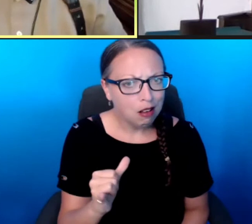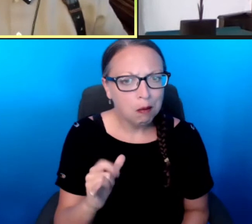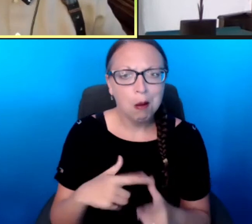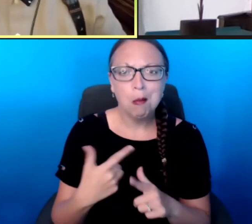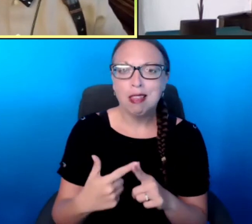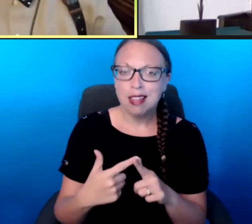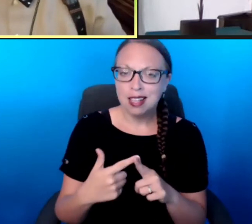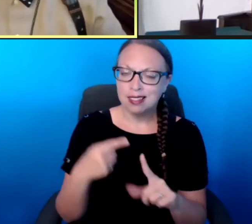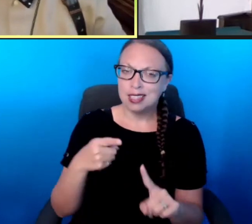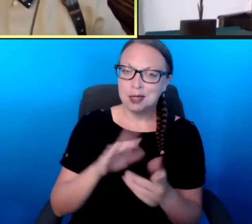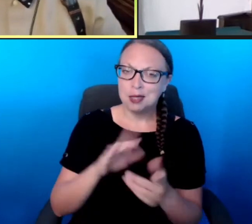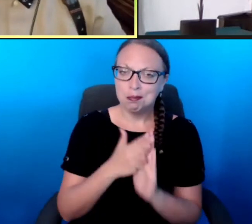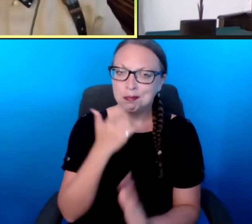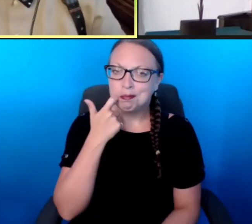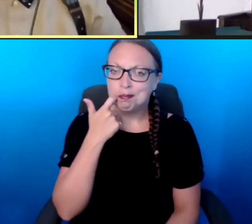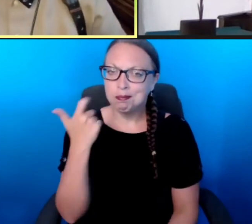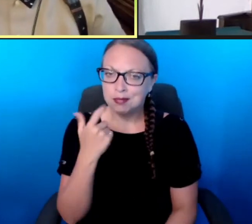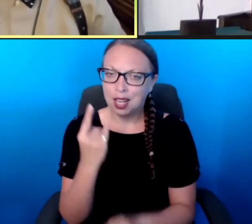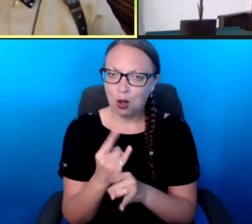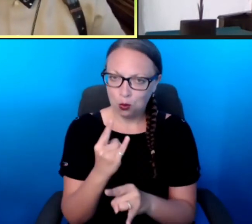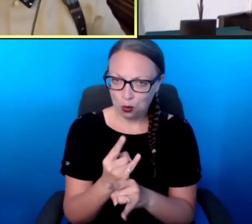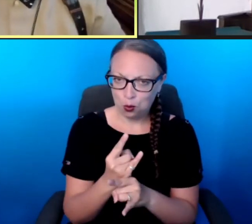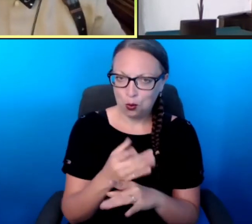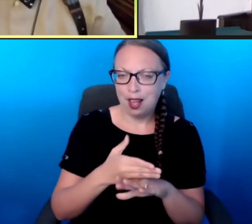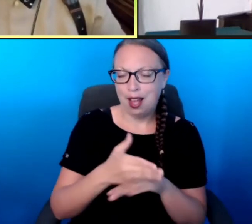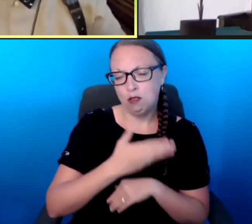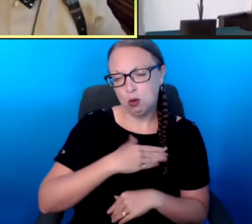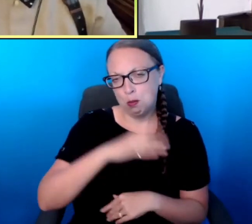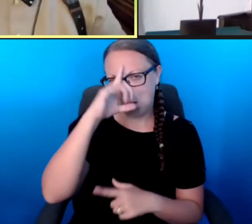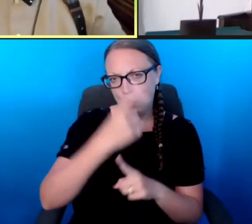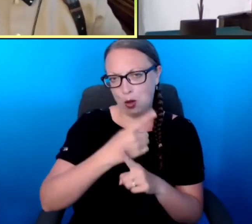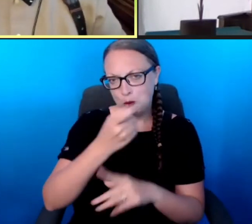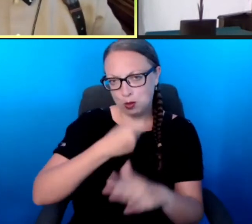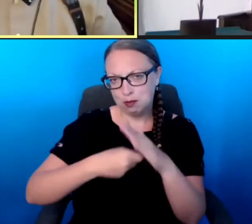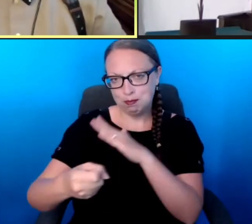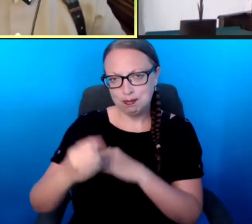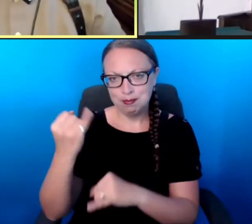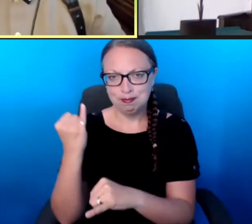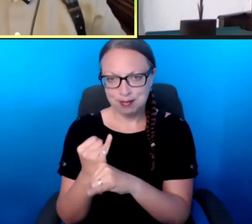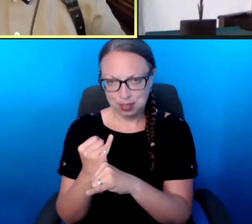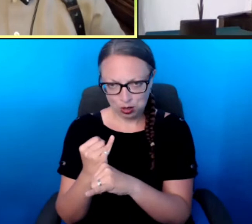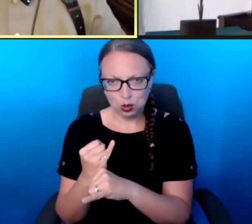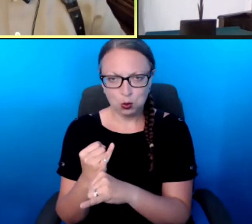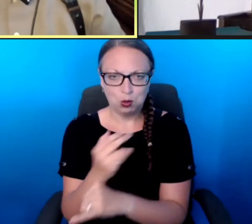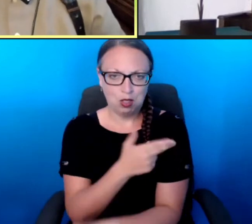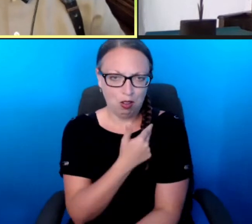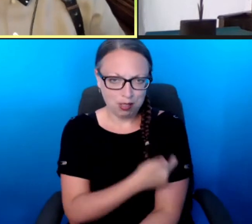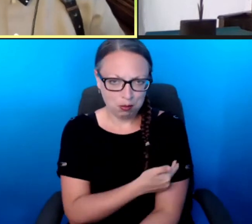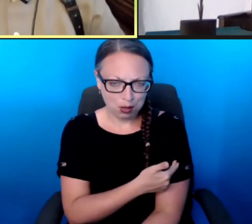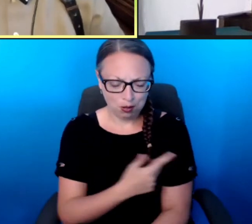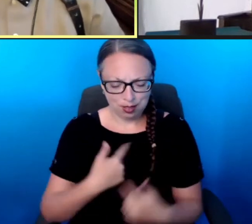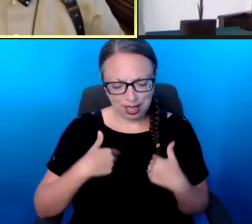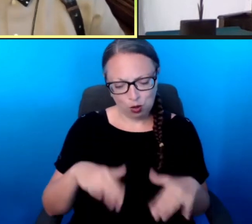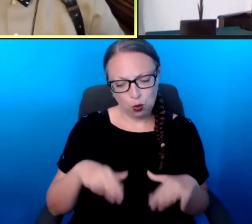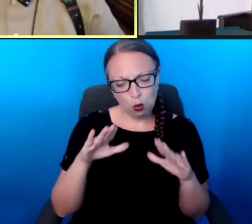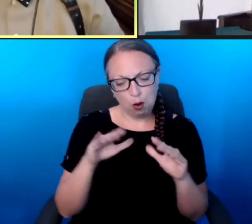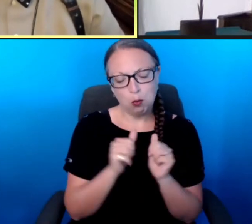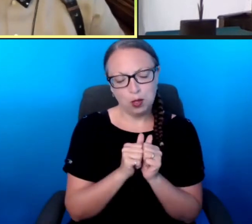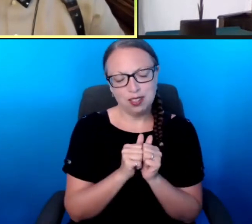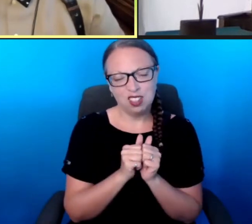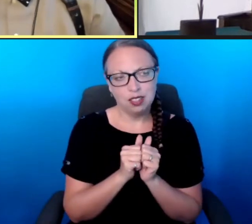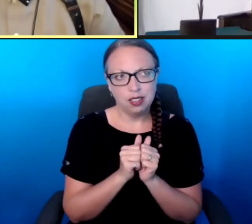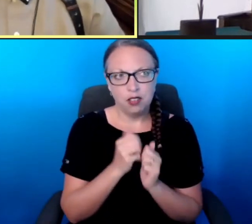fell into alcoholism after my brother was institutionalized. And I grew up with a very angry